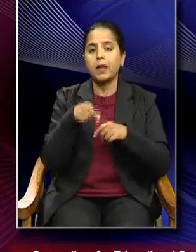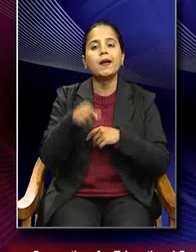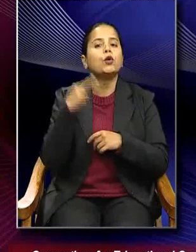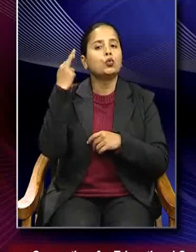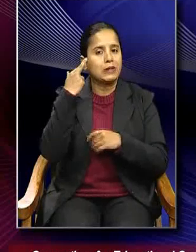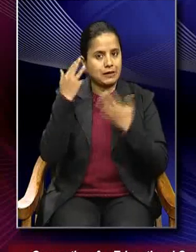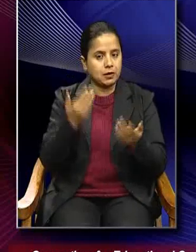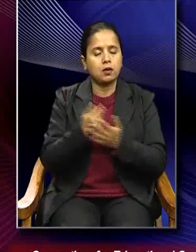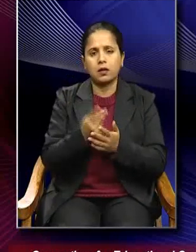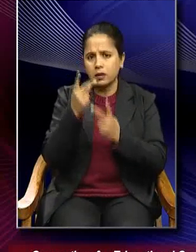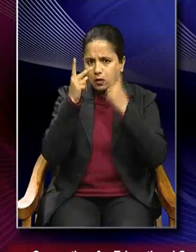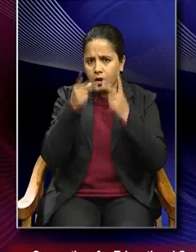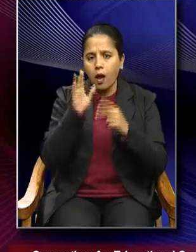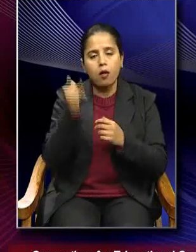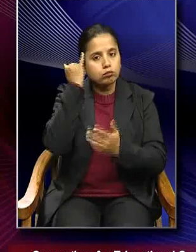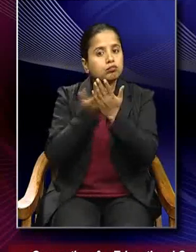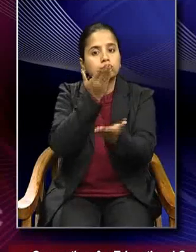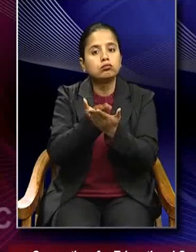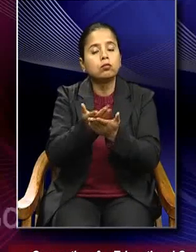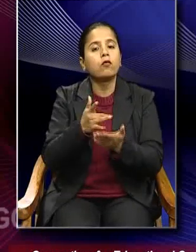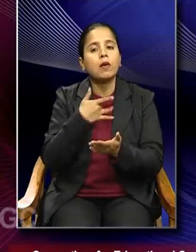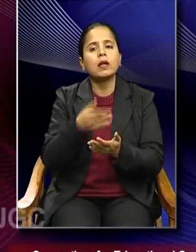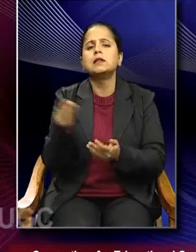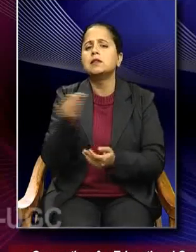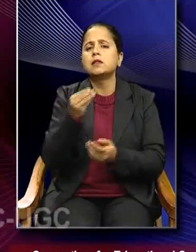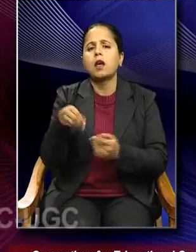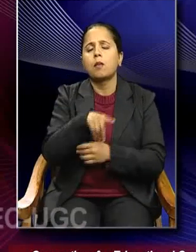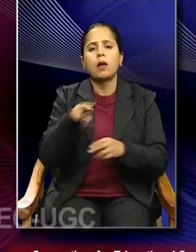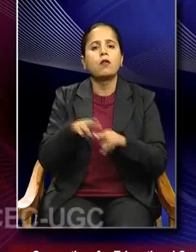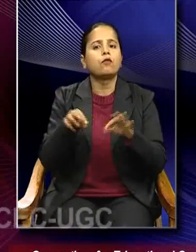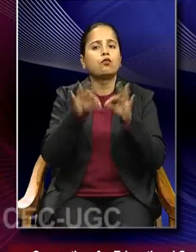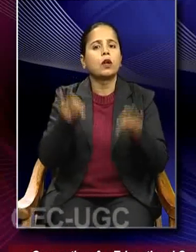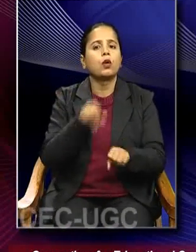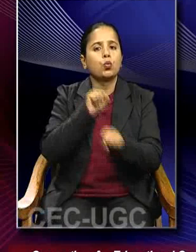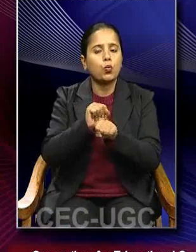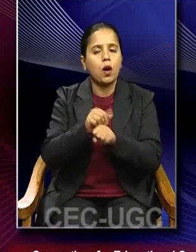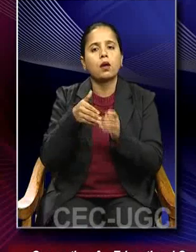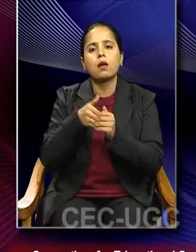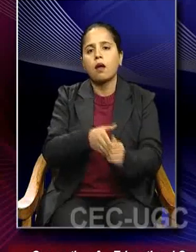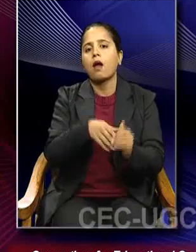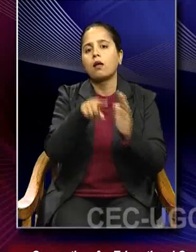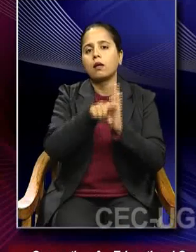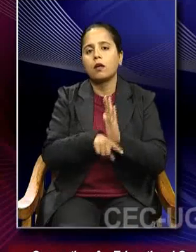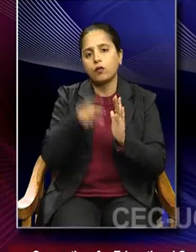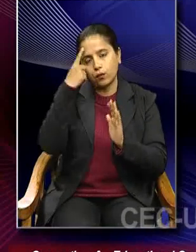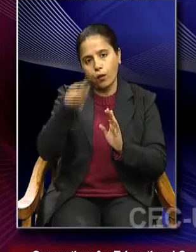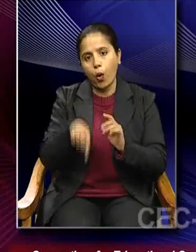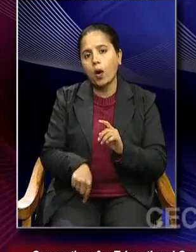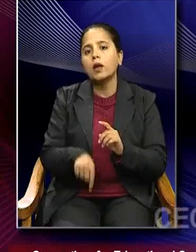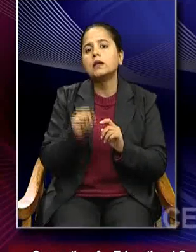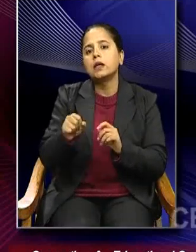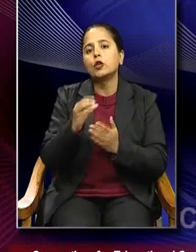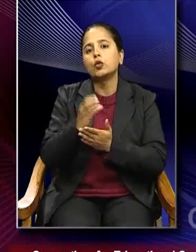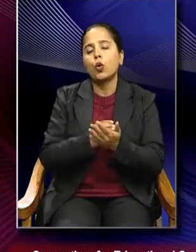therefore he was kind of suggesting certain framework or guideline for the discipline of